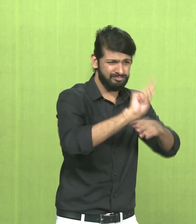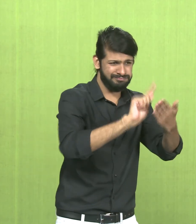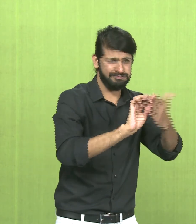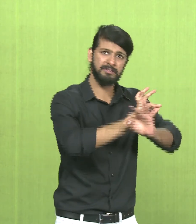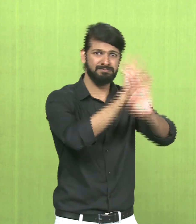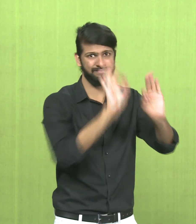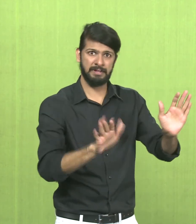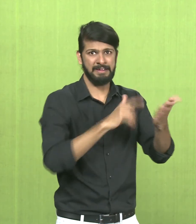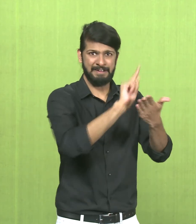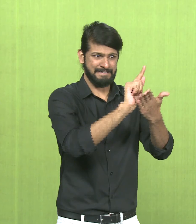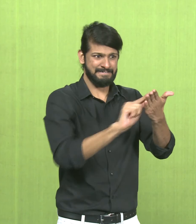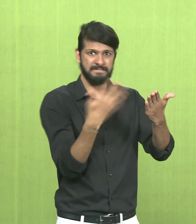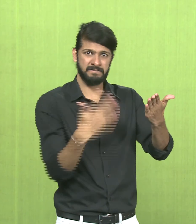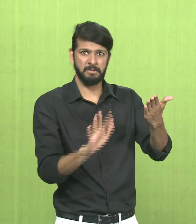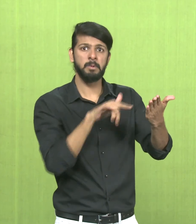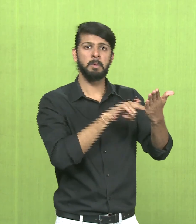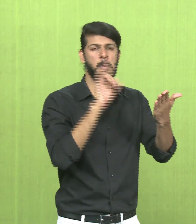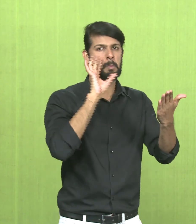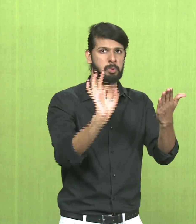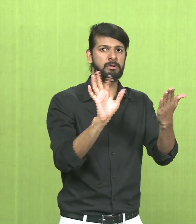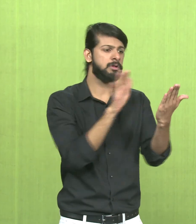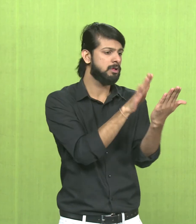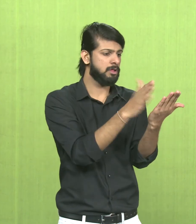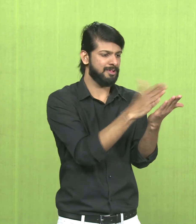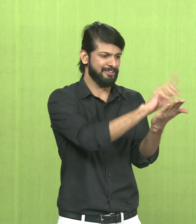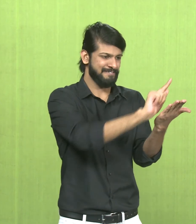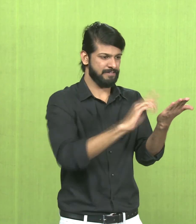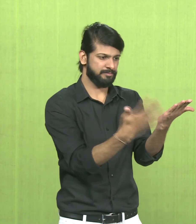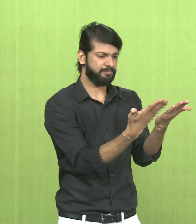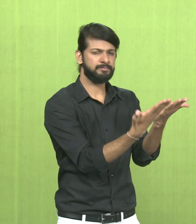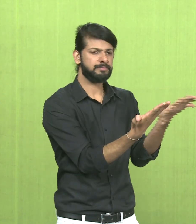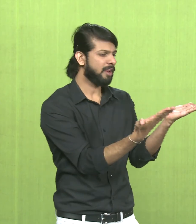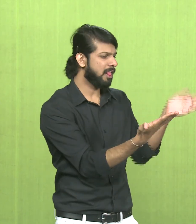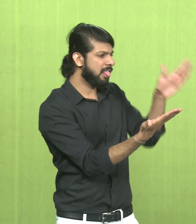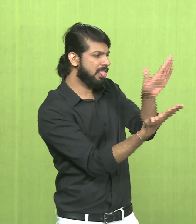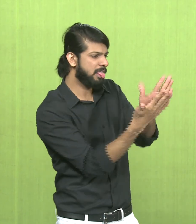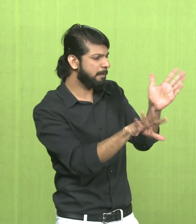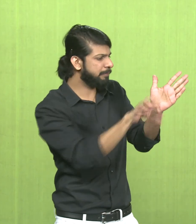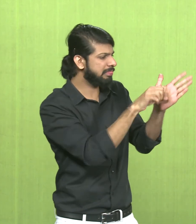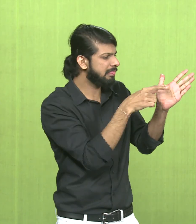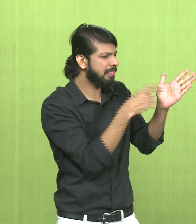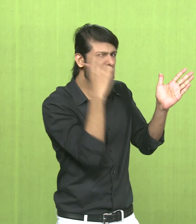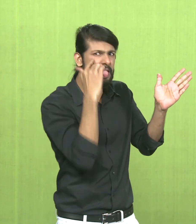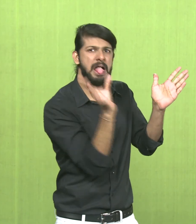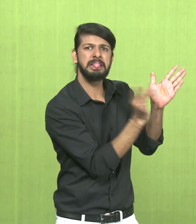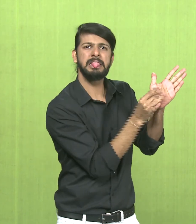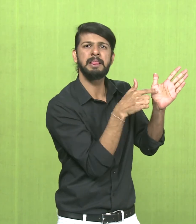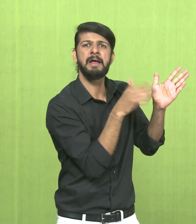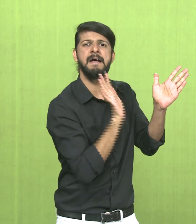is ready, what you have to do is ensure that you take a tracing paper and cover the